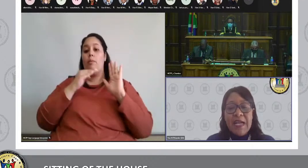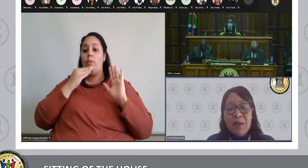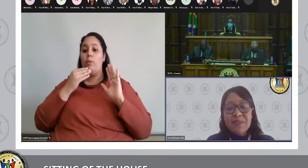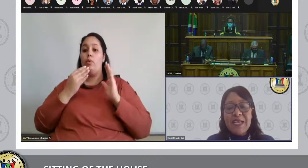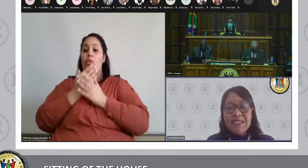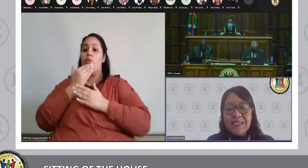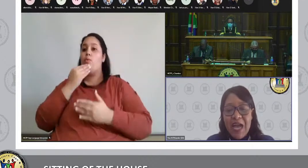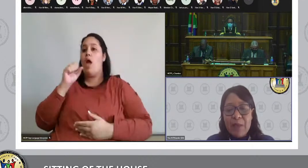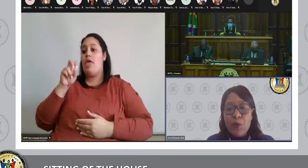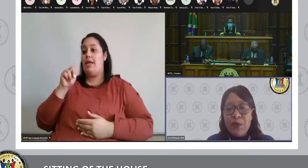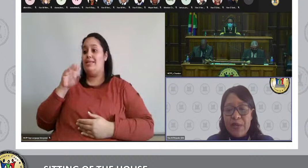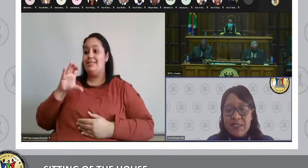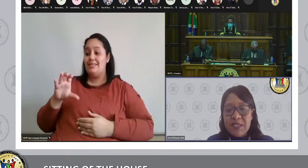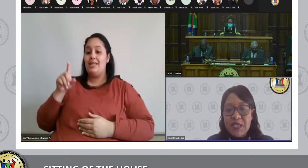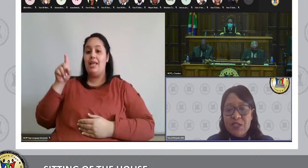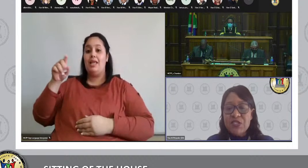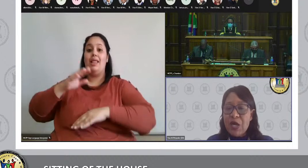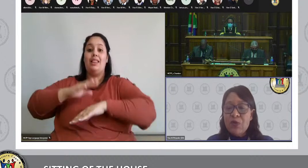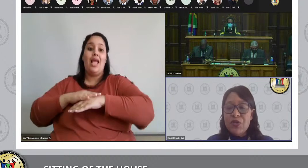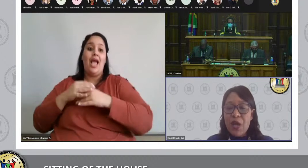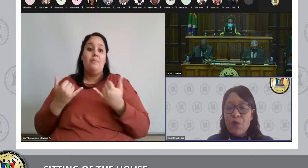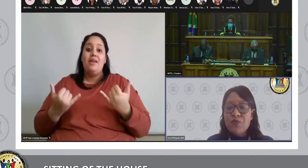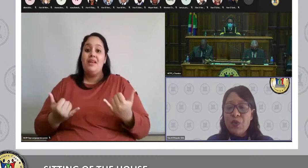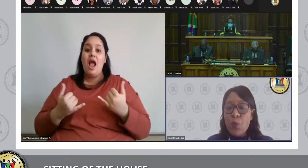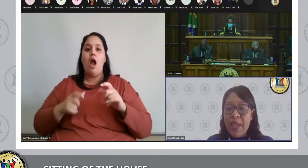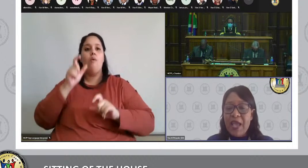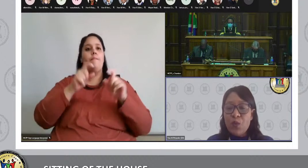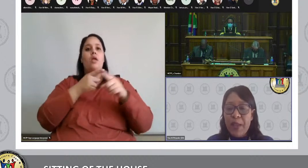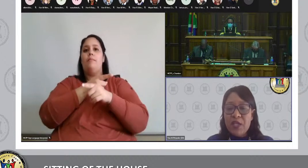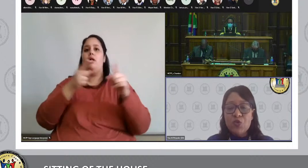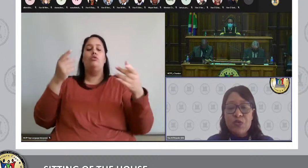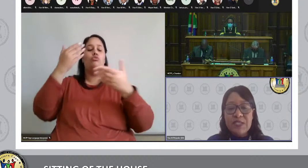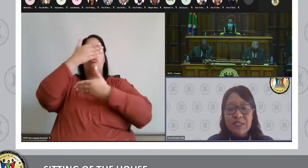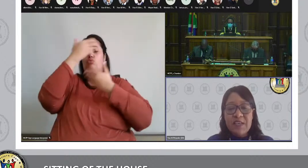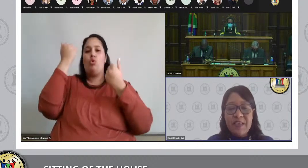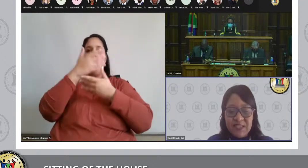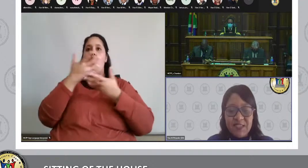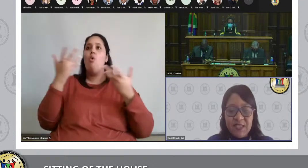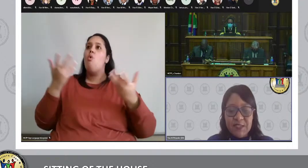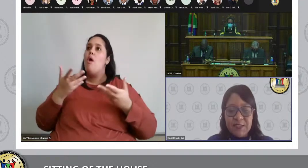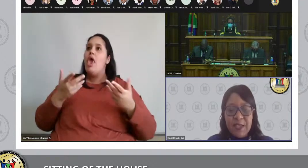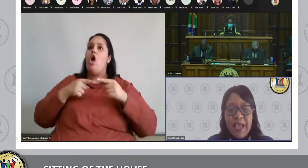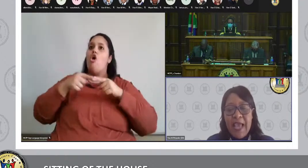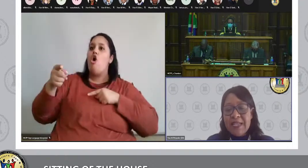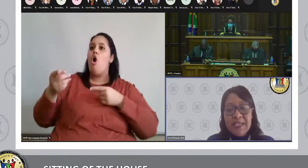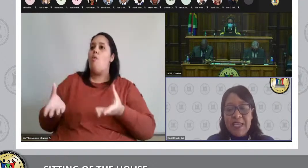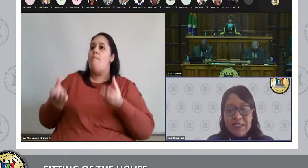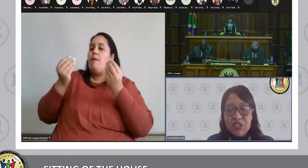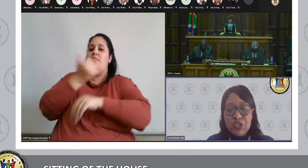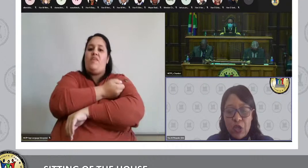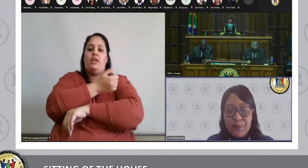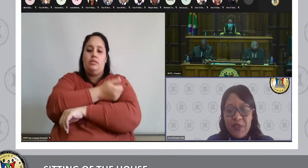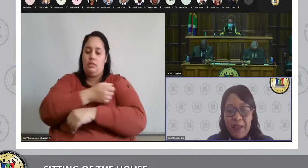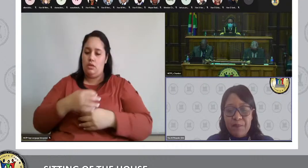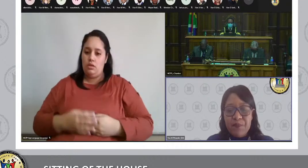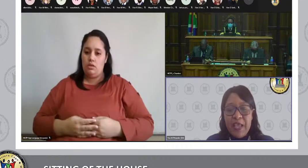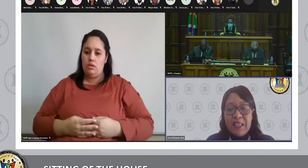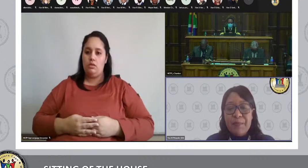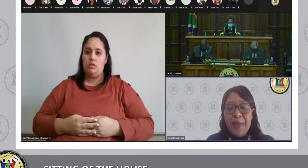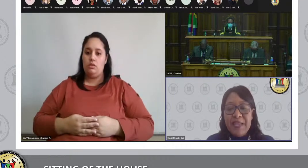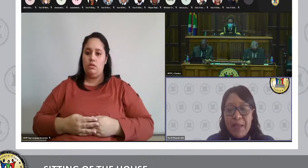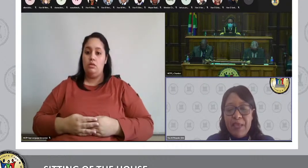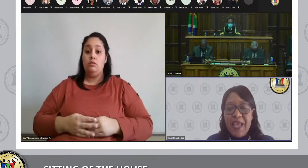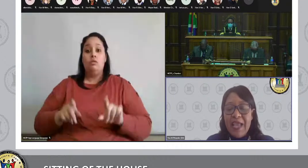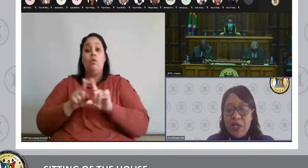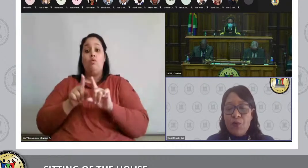ANC comes at a time where residents don't know the where and when to receive their vaccines. And it doesn't stop there.